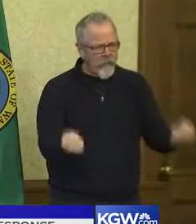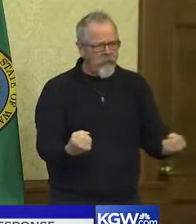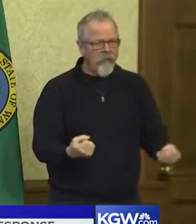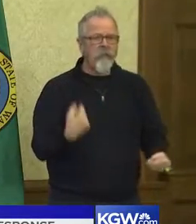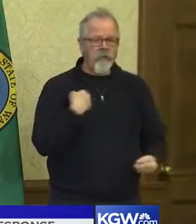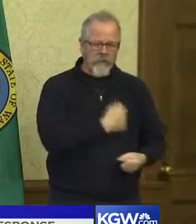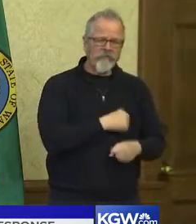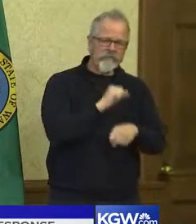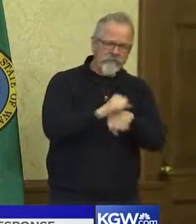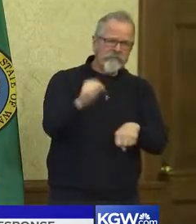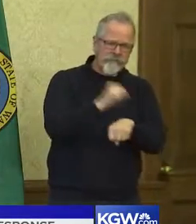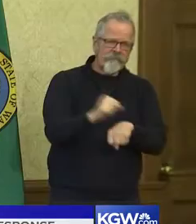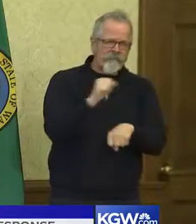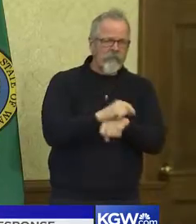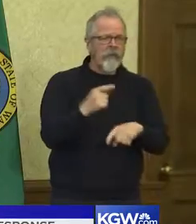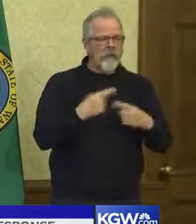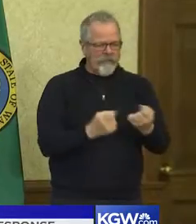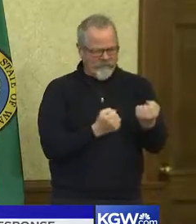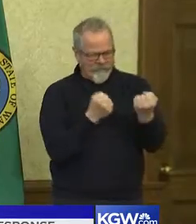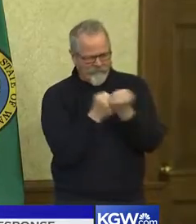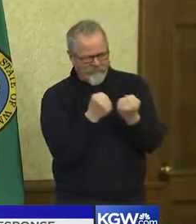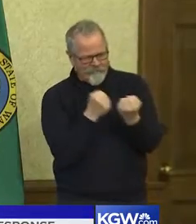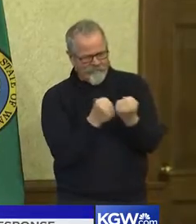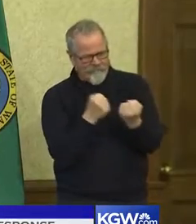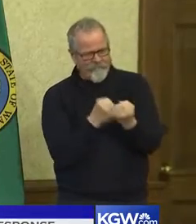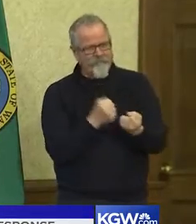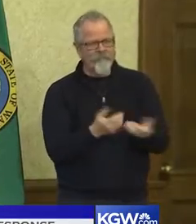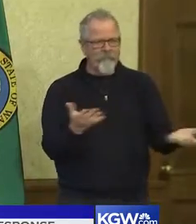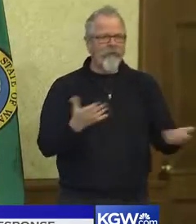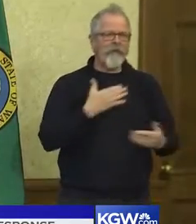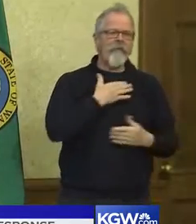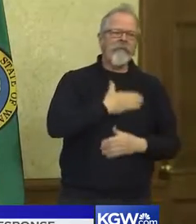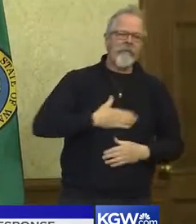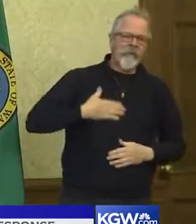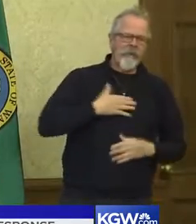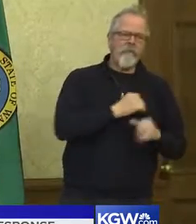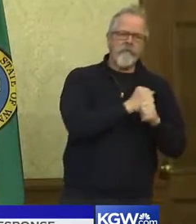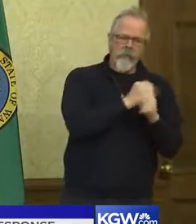advance of applying for unemployment insurance. We want to be there for you. Thank you.